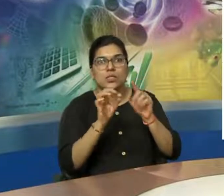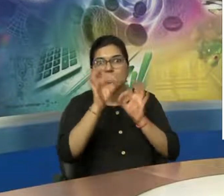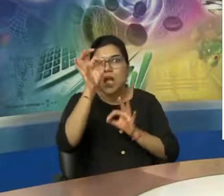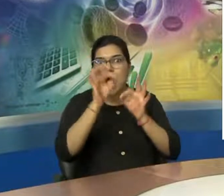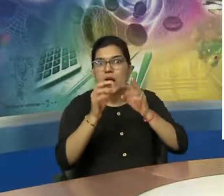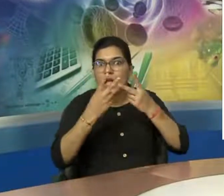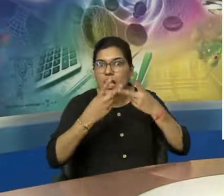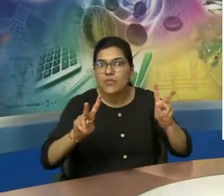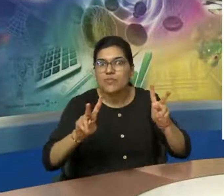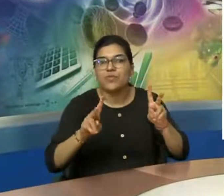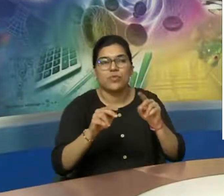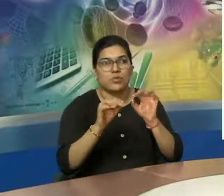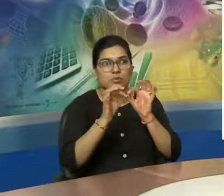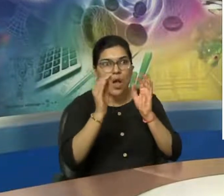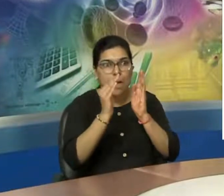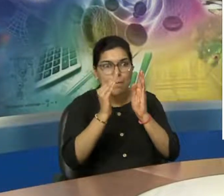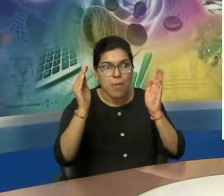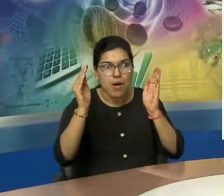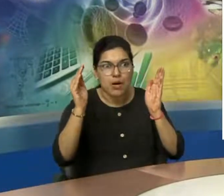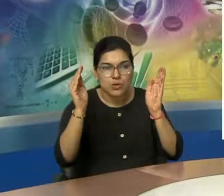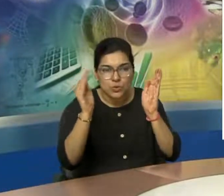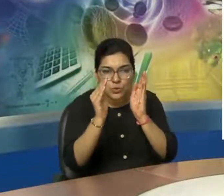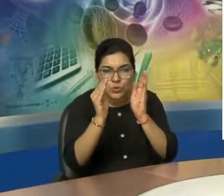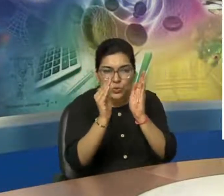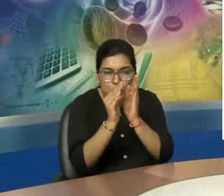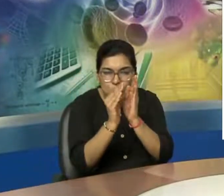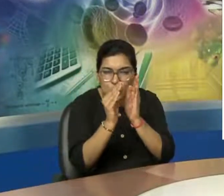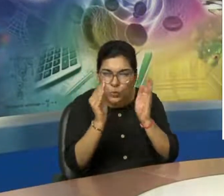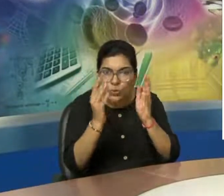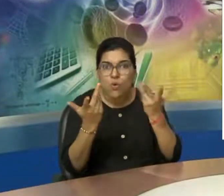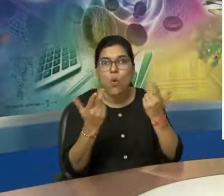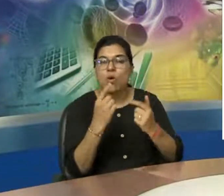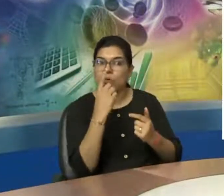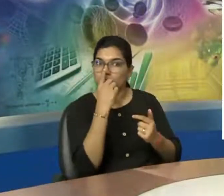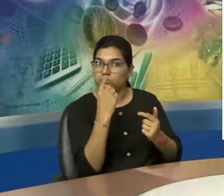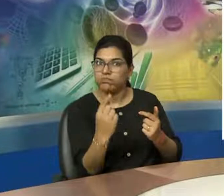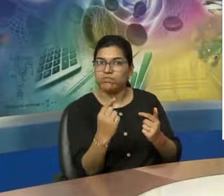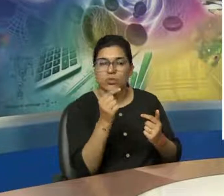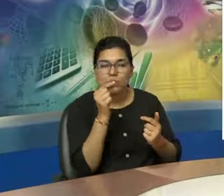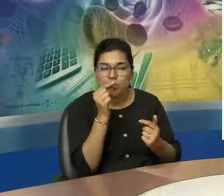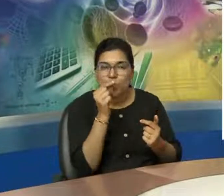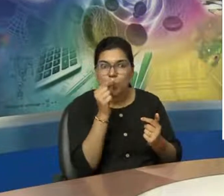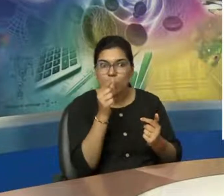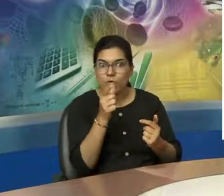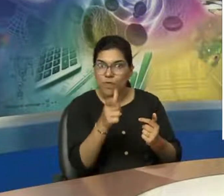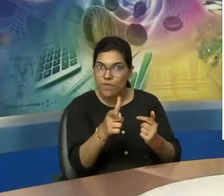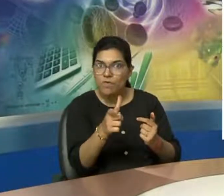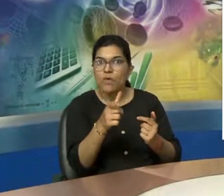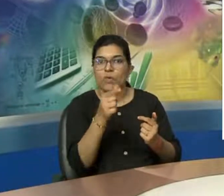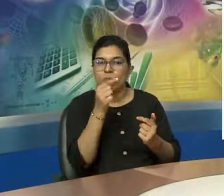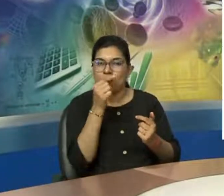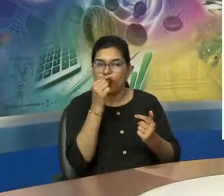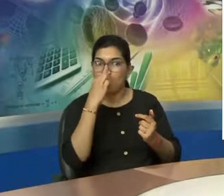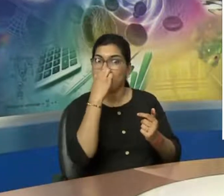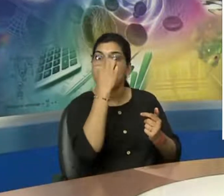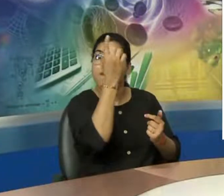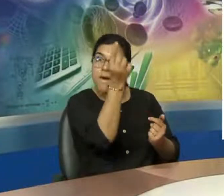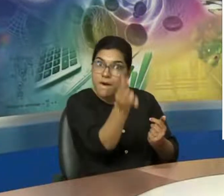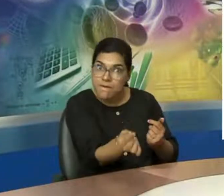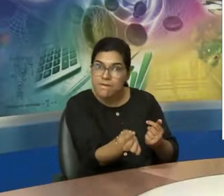If you see the faces of the birds carefully, you will notice that all the birds are